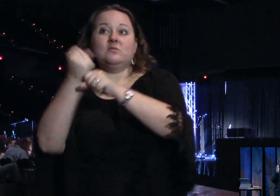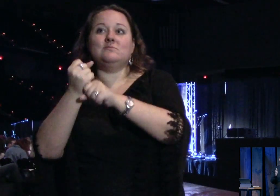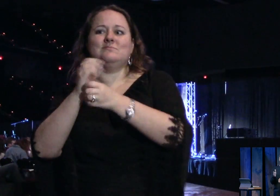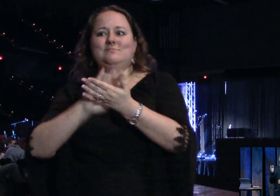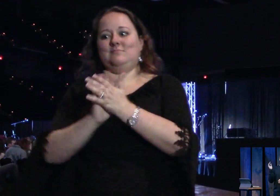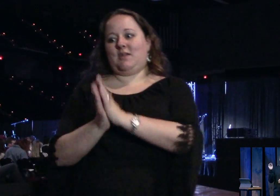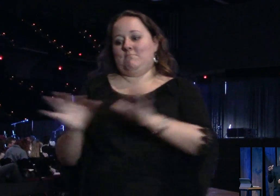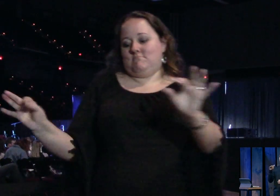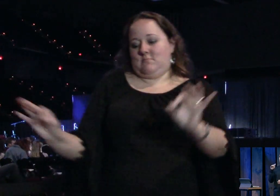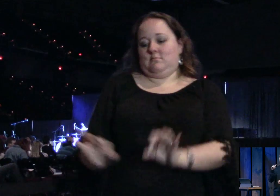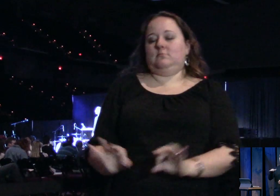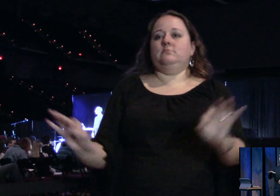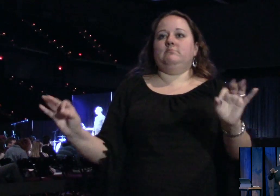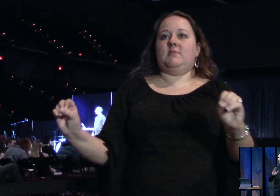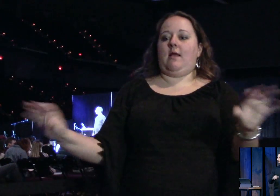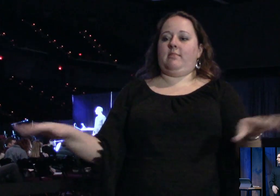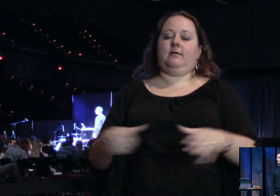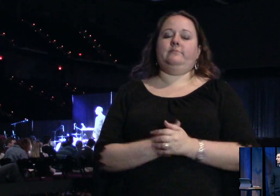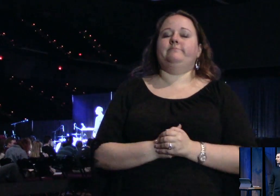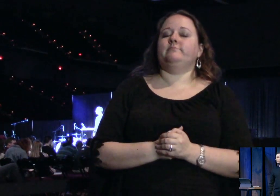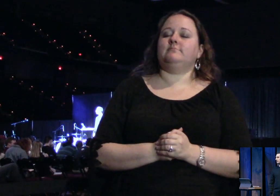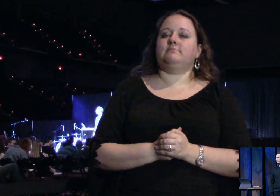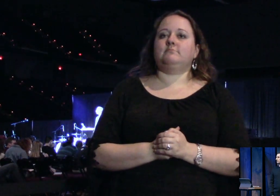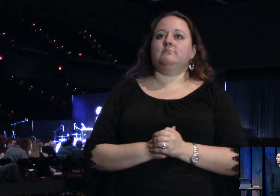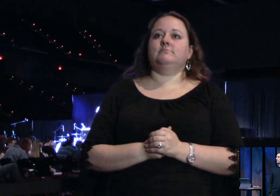years from now will be dumb.